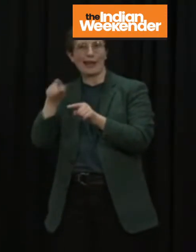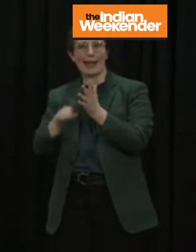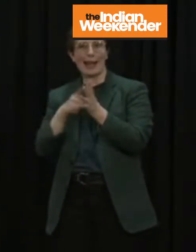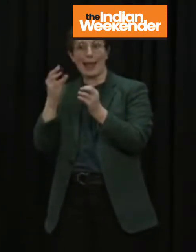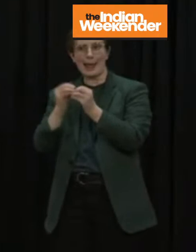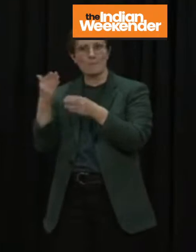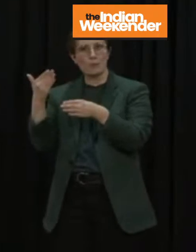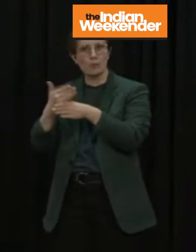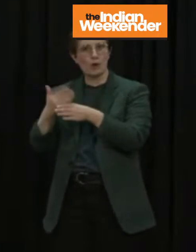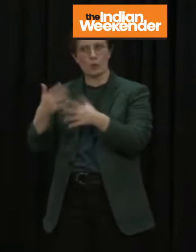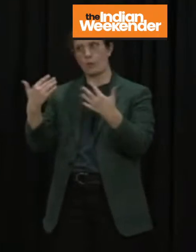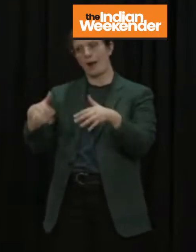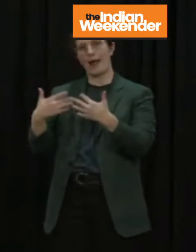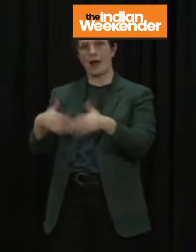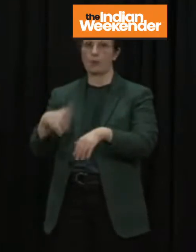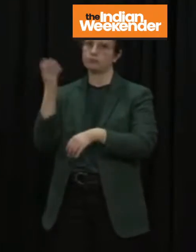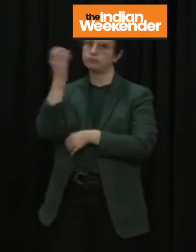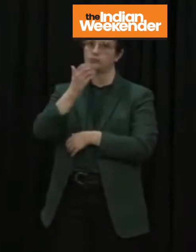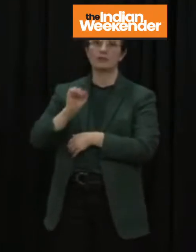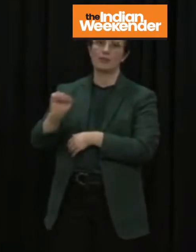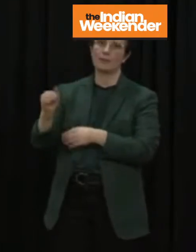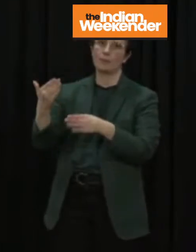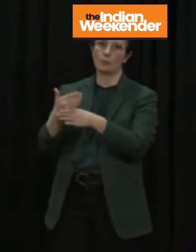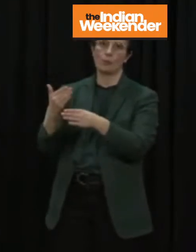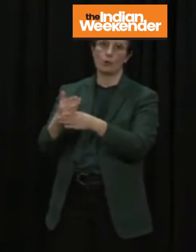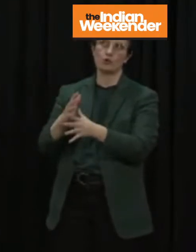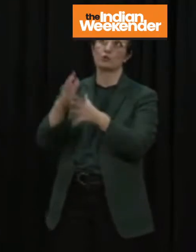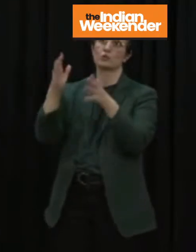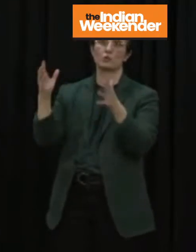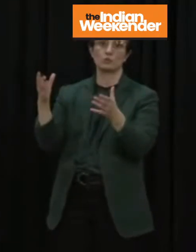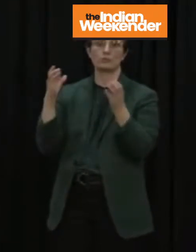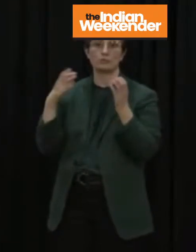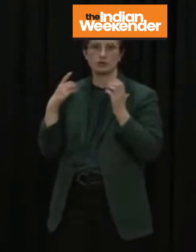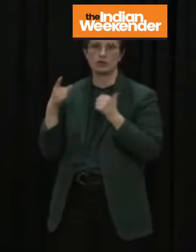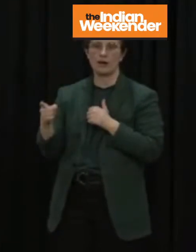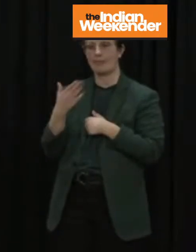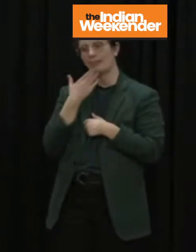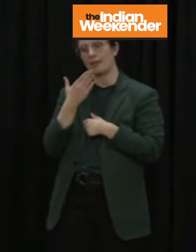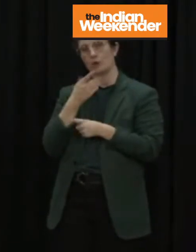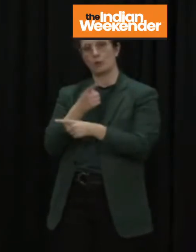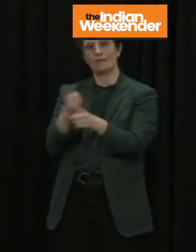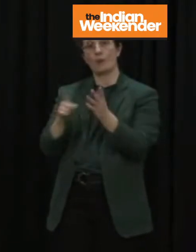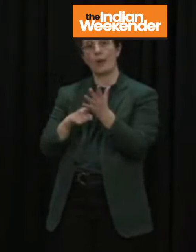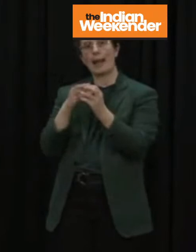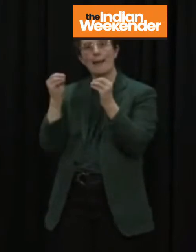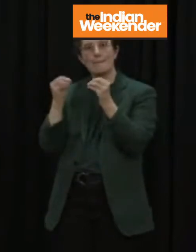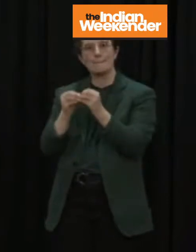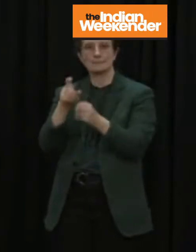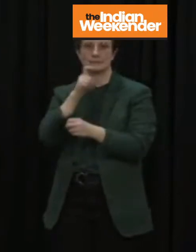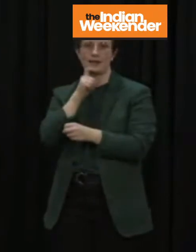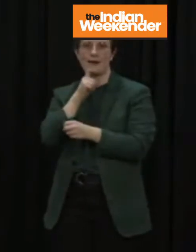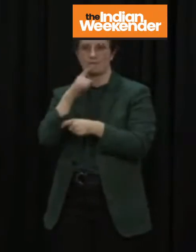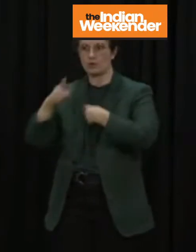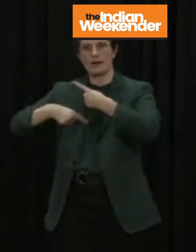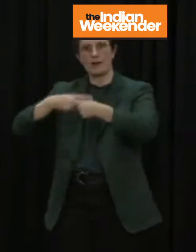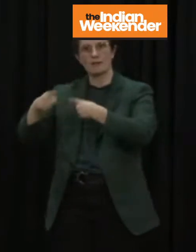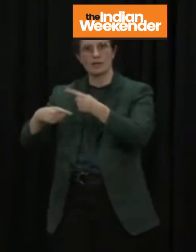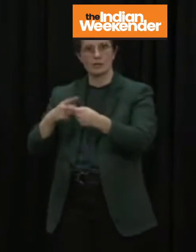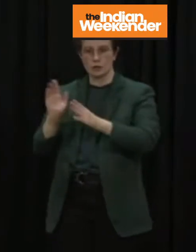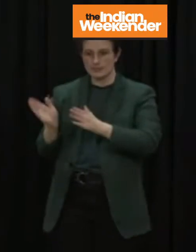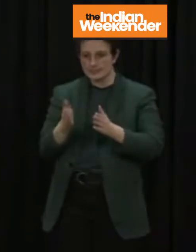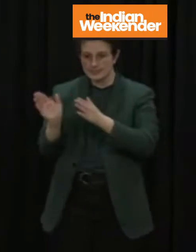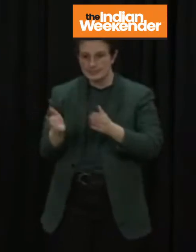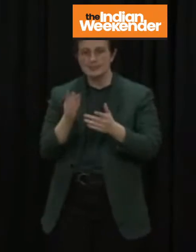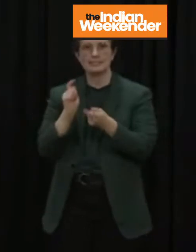while often working under great pressure. I want to thank these teams for their continued efforts to keep New Zealanders safe. One of the